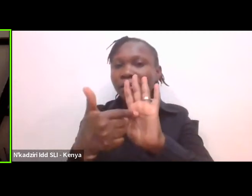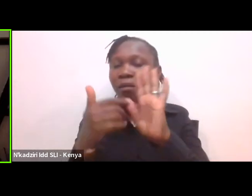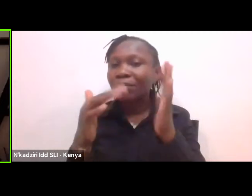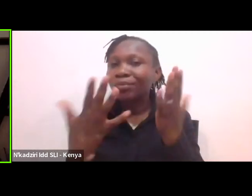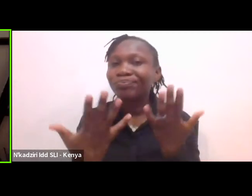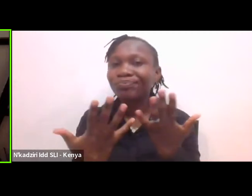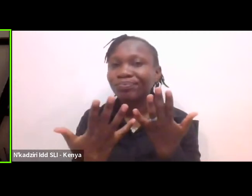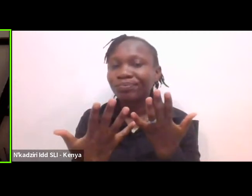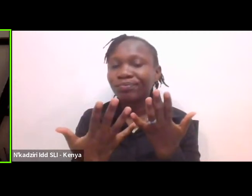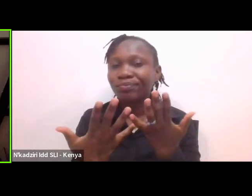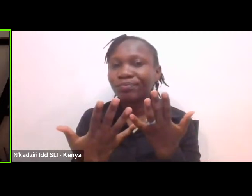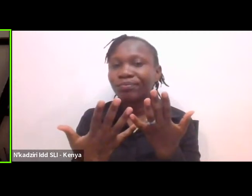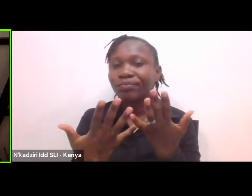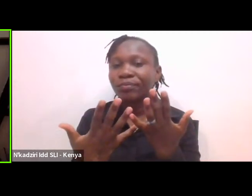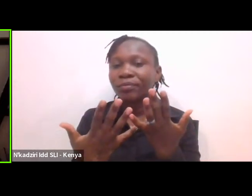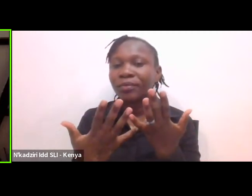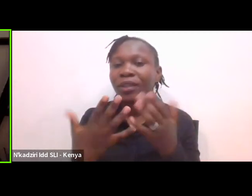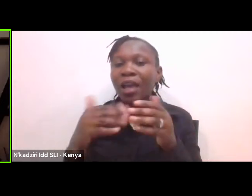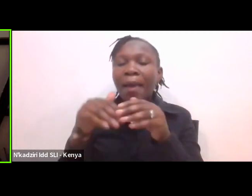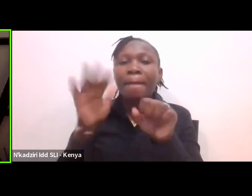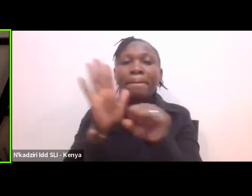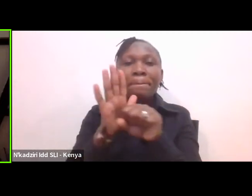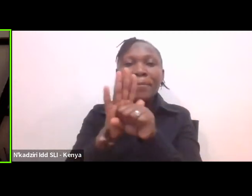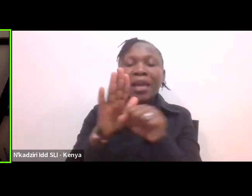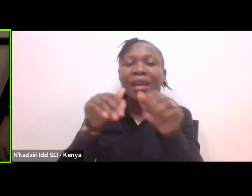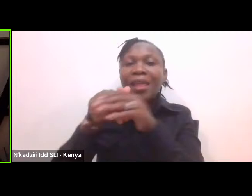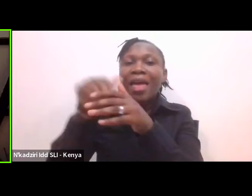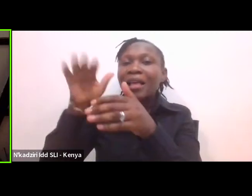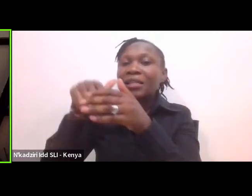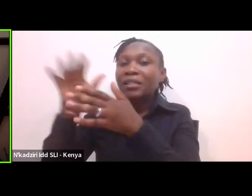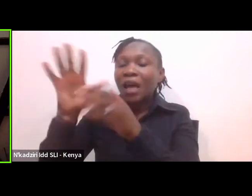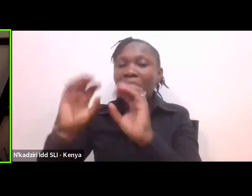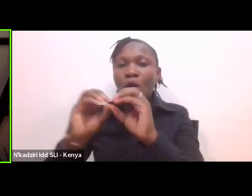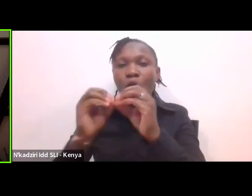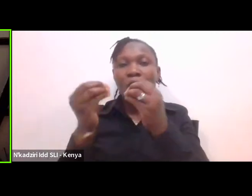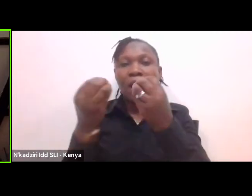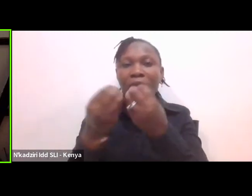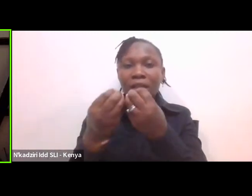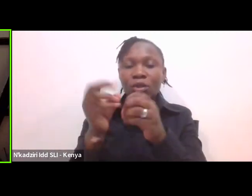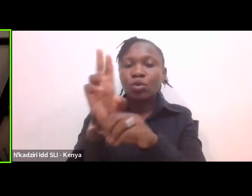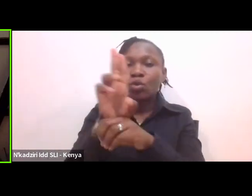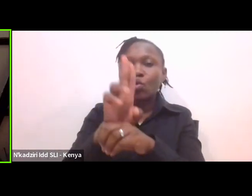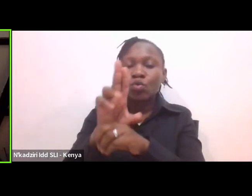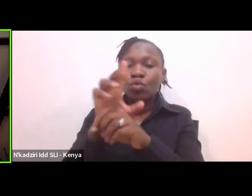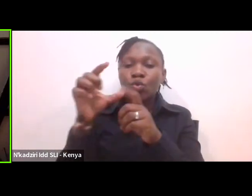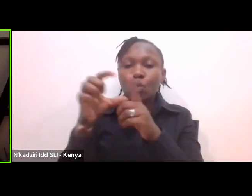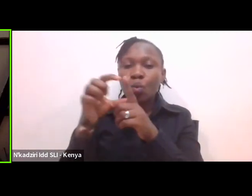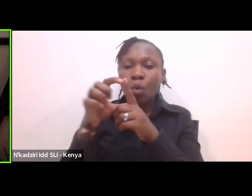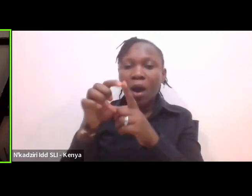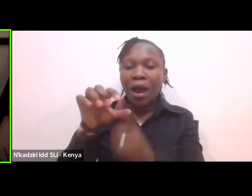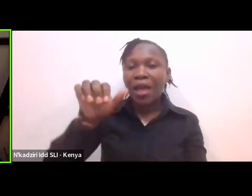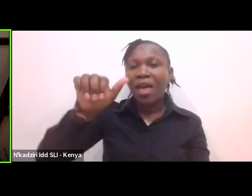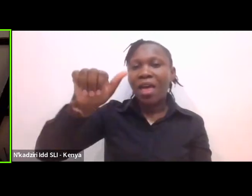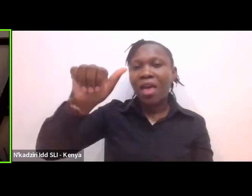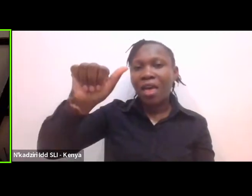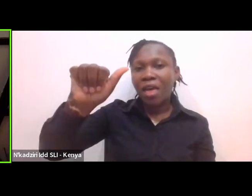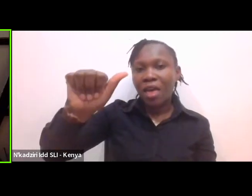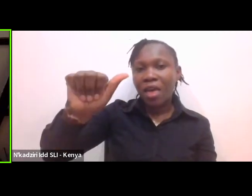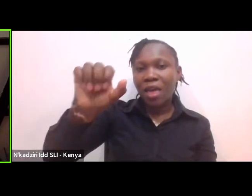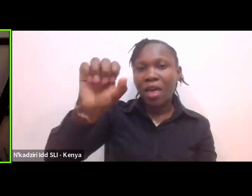the external organizations and people we engage with use the term ASD,